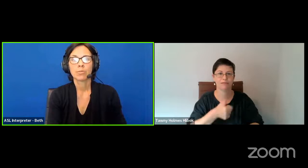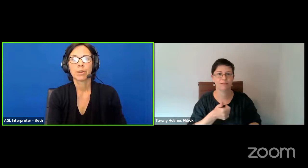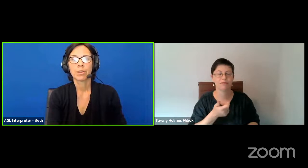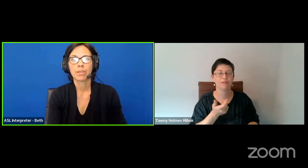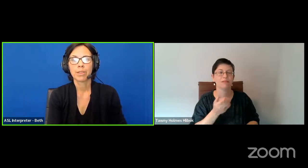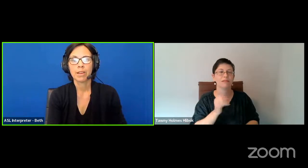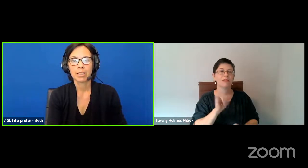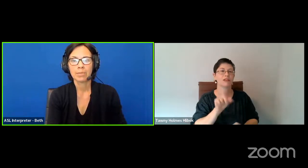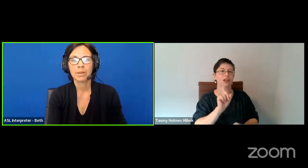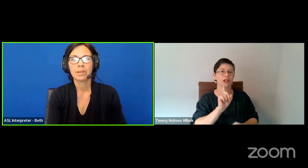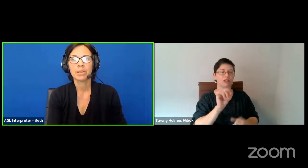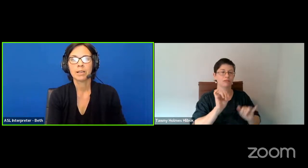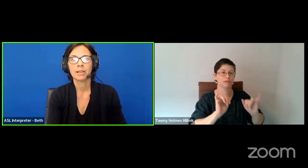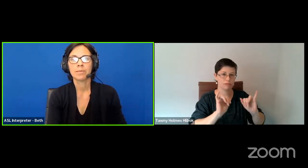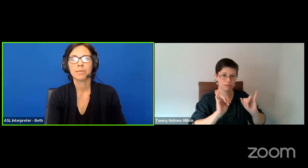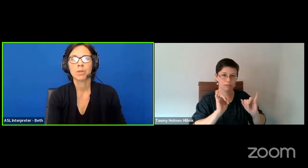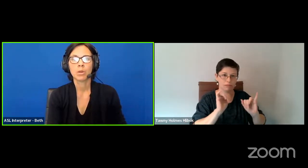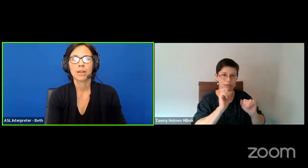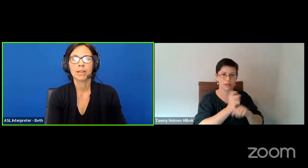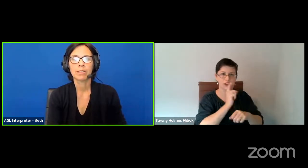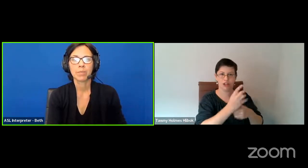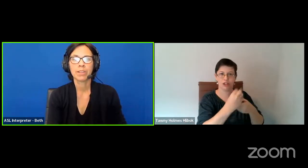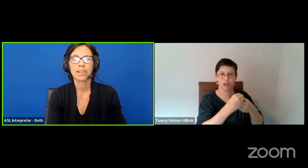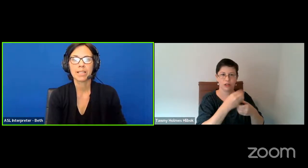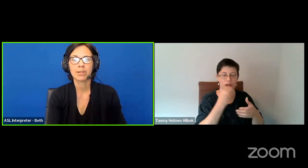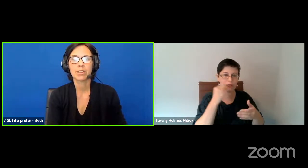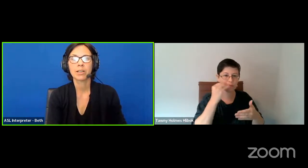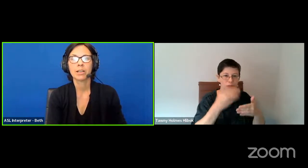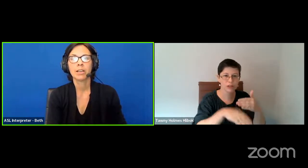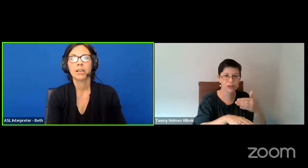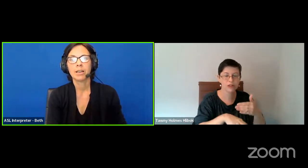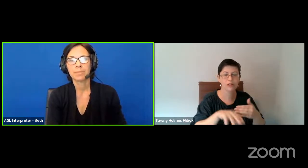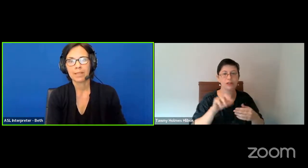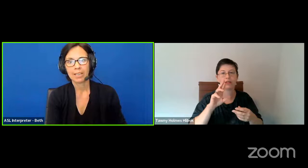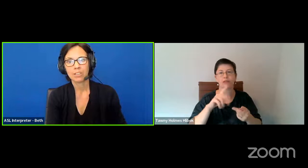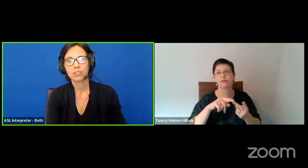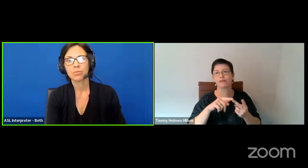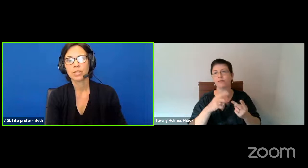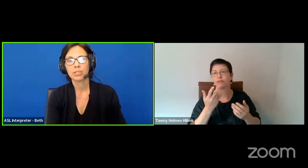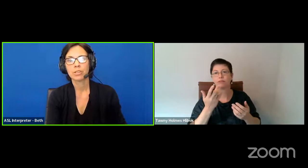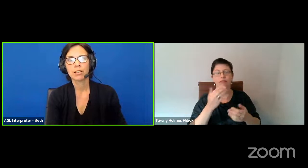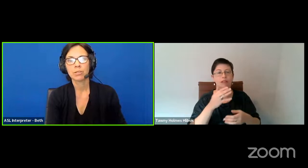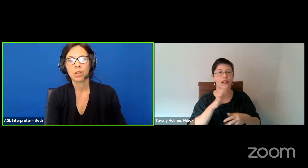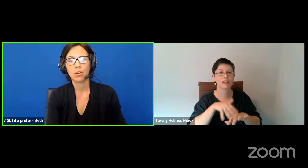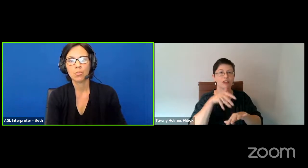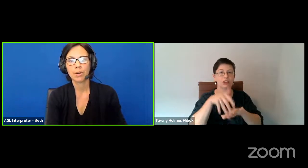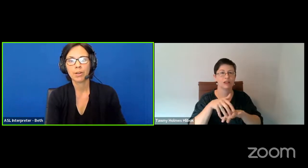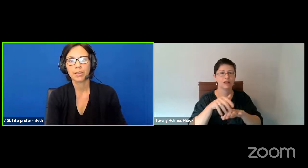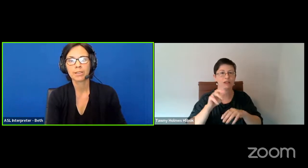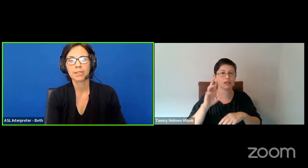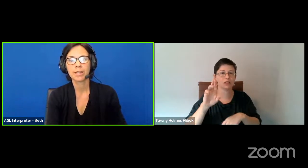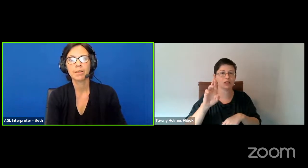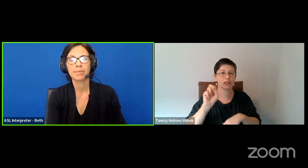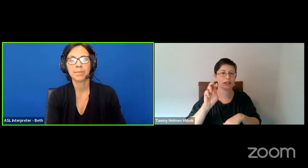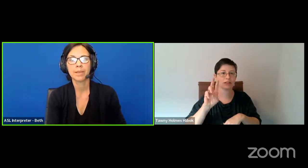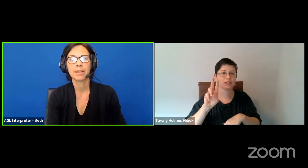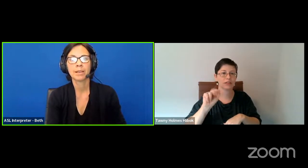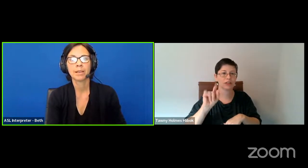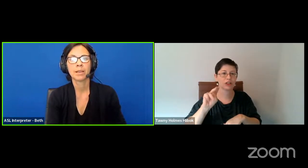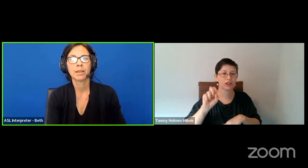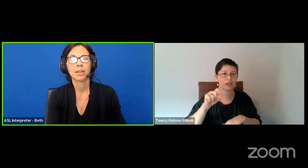that don't birth in the hospital or in a birthing center. That we should include home births.